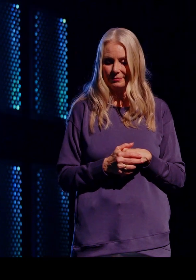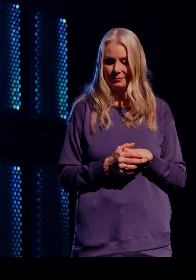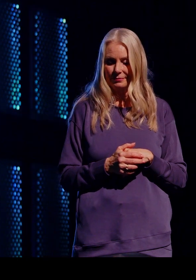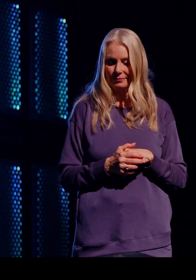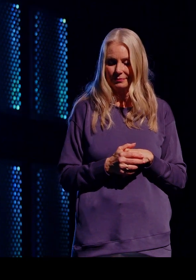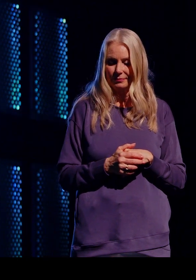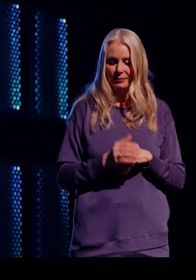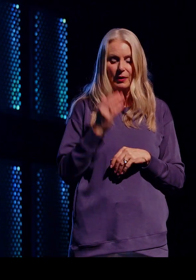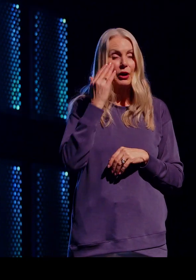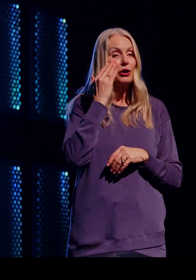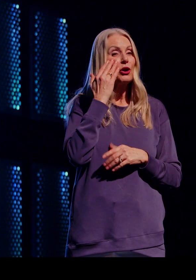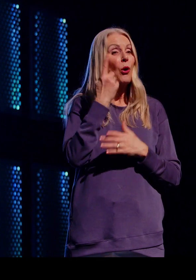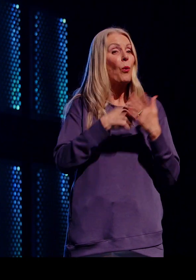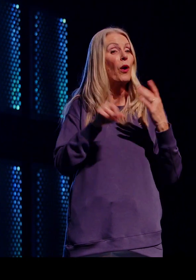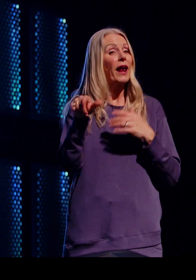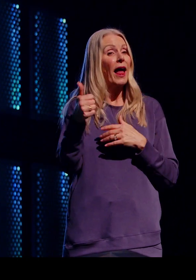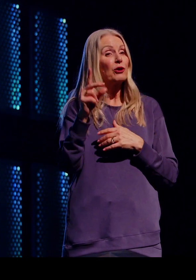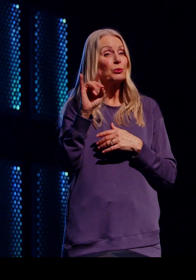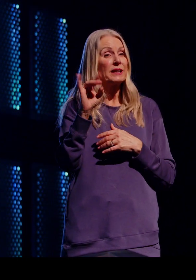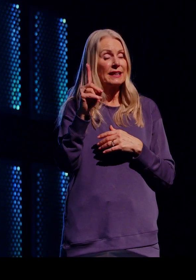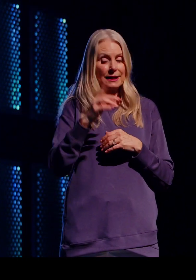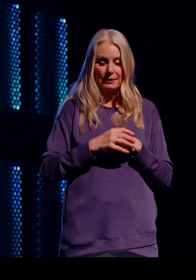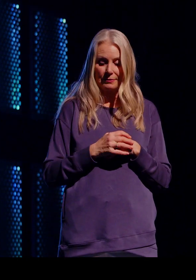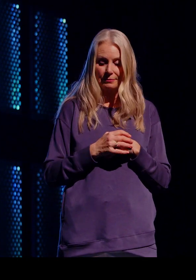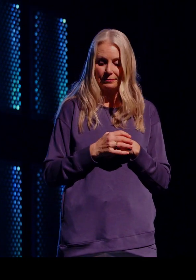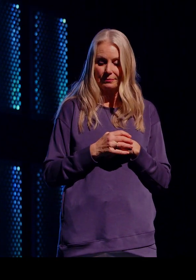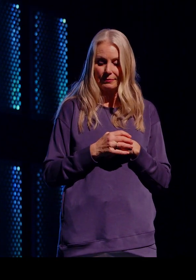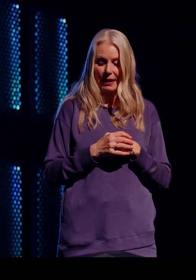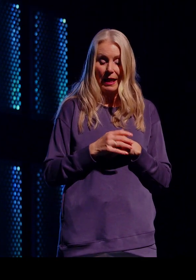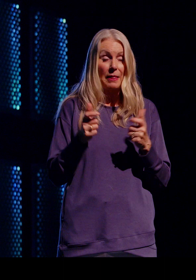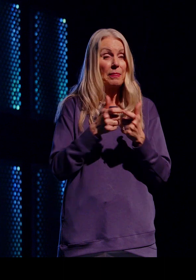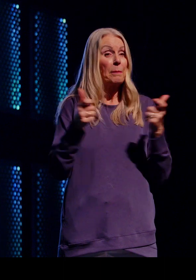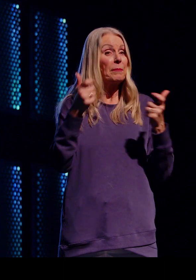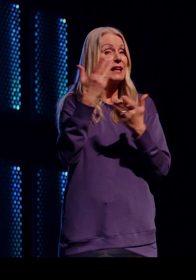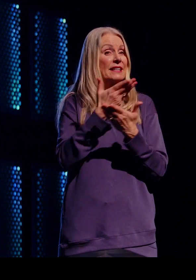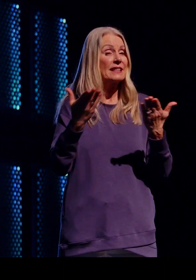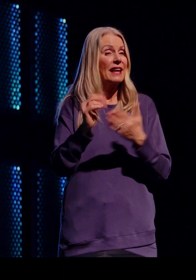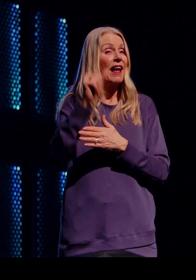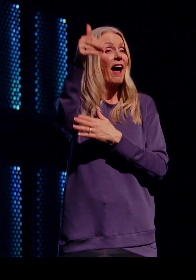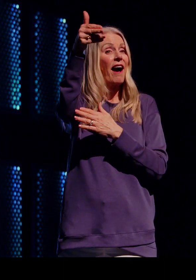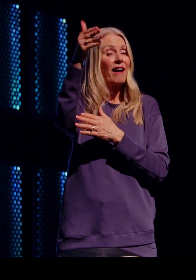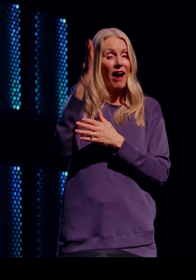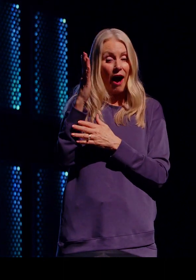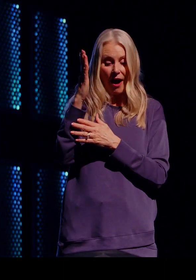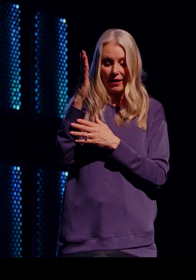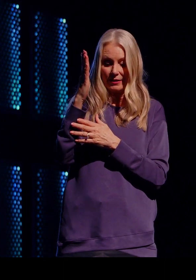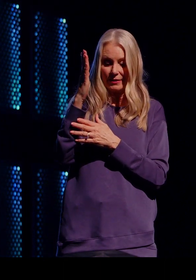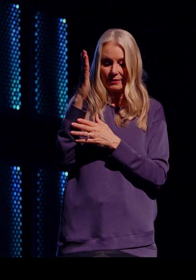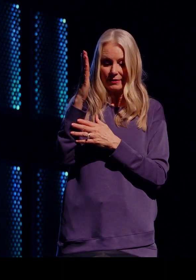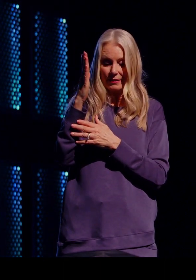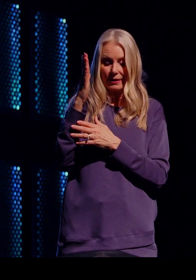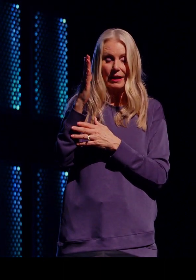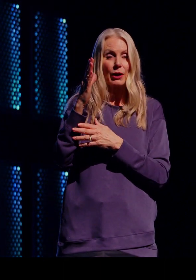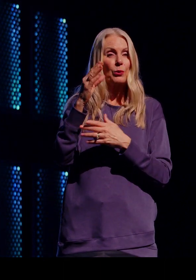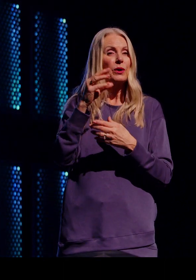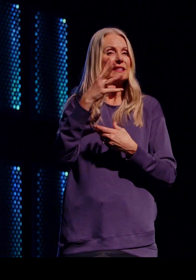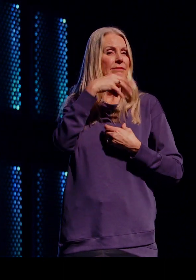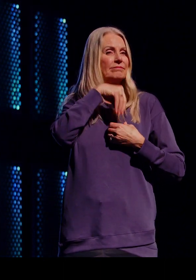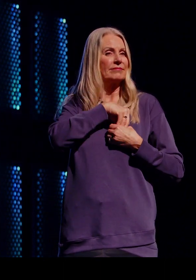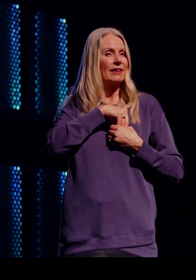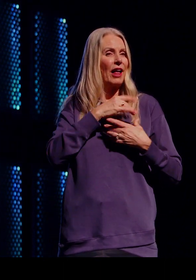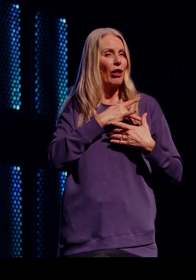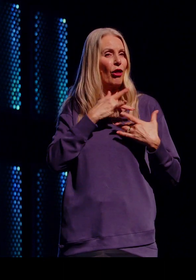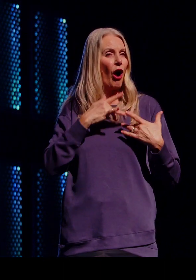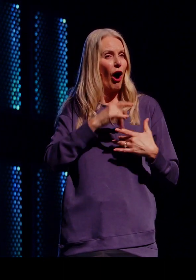And you know what else we did? The biggest thing is that God did construction in the hearts of the men